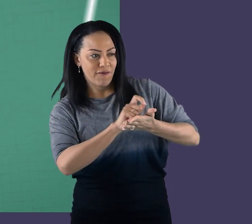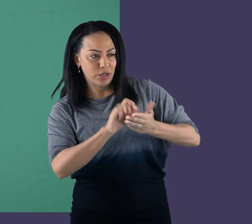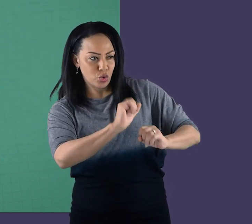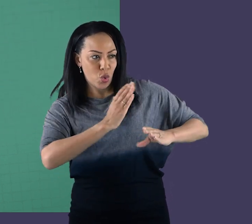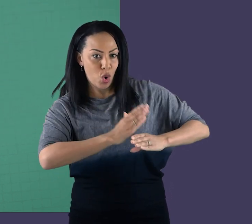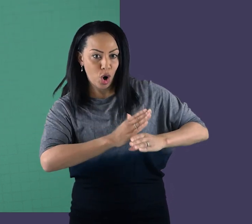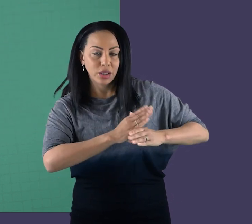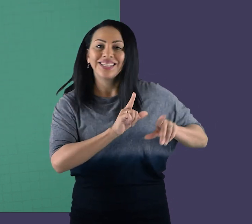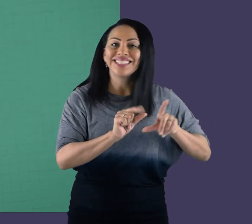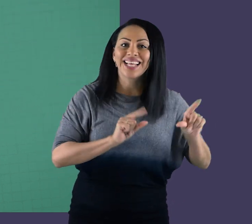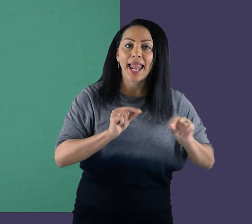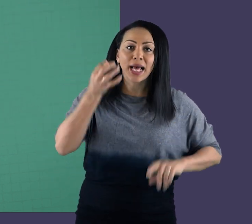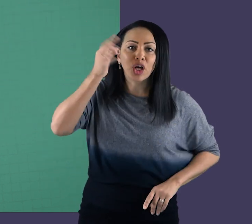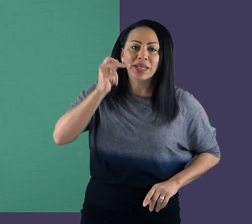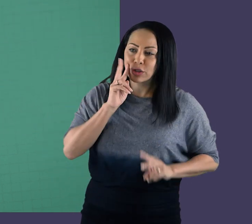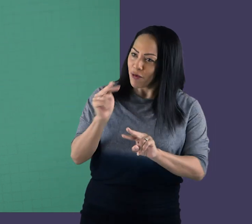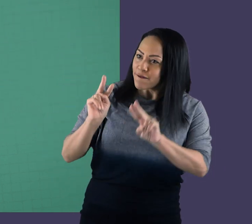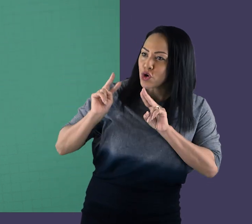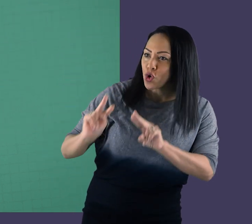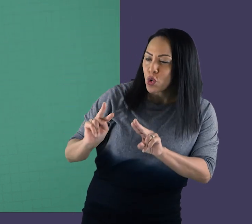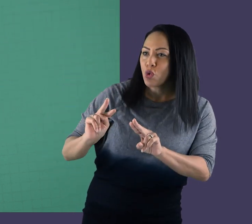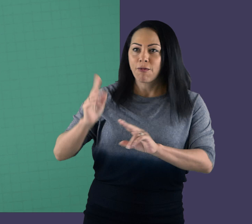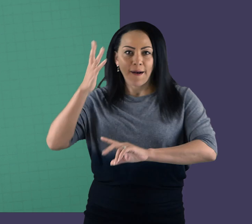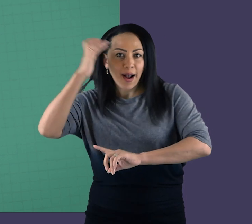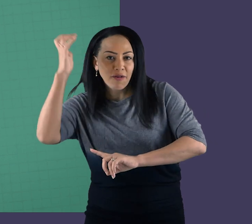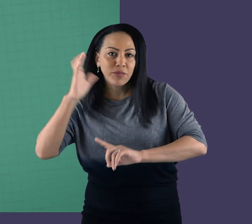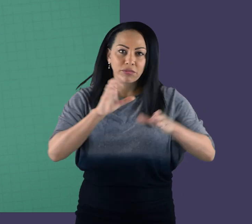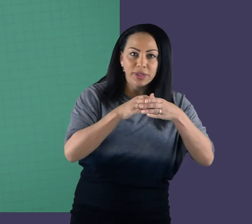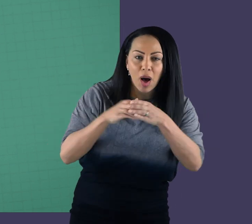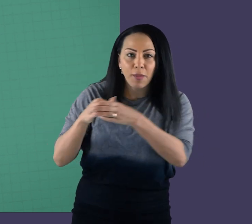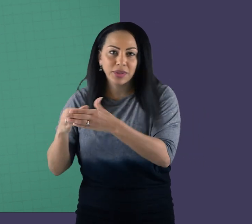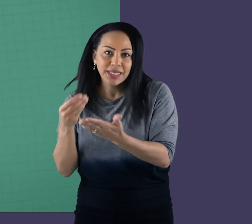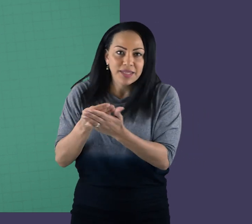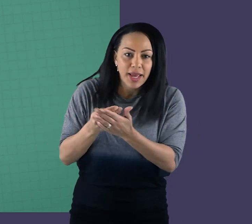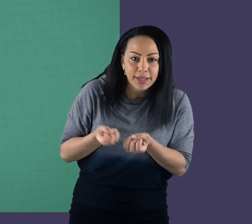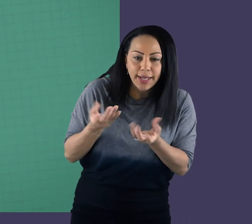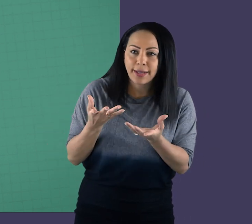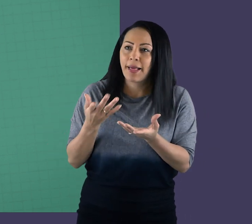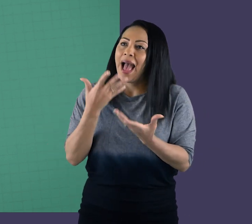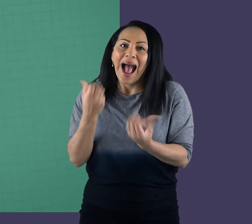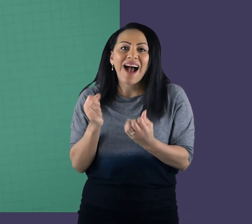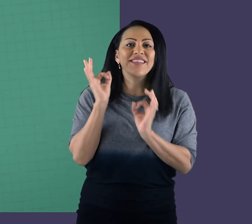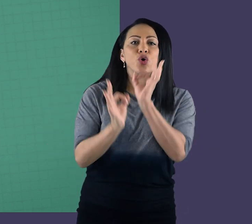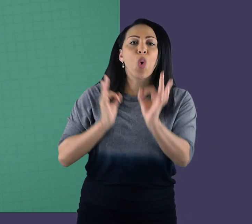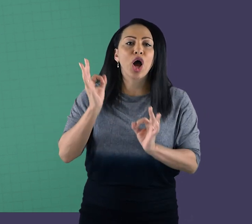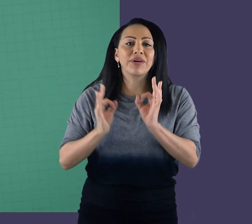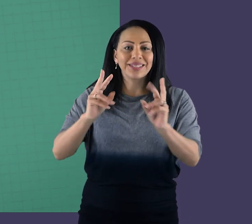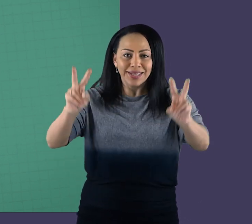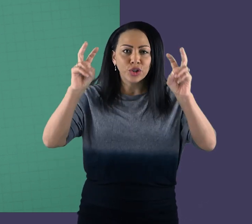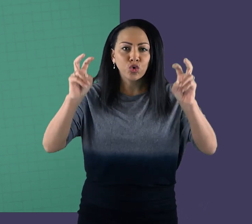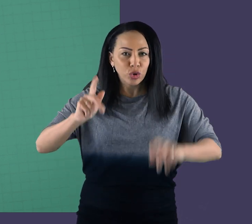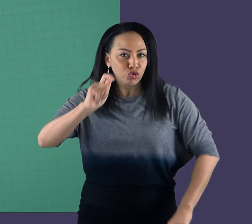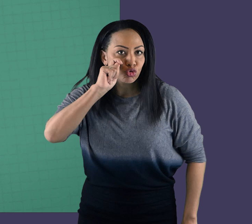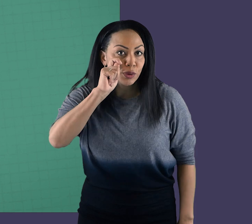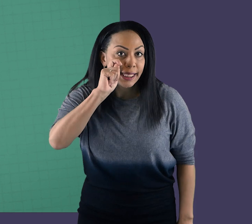Select committees review policies and government spending by holding inquiries to look at specific issues in detail. This is